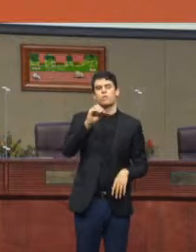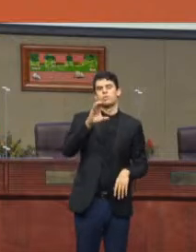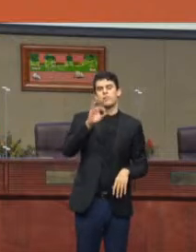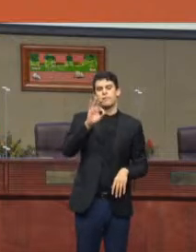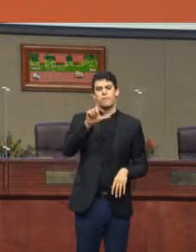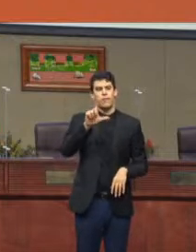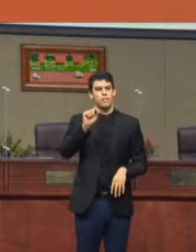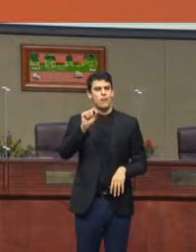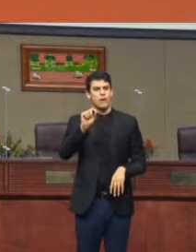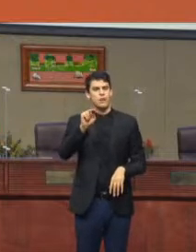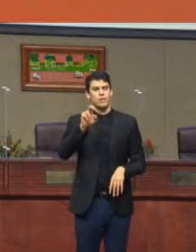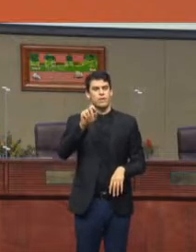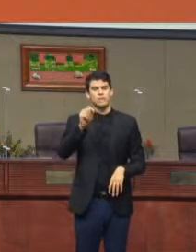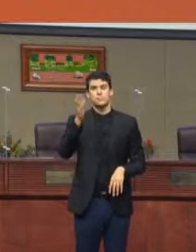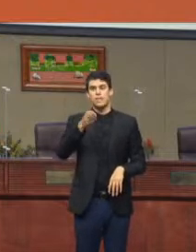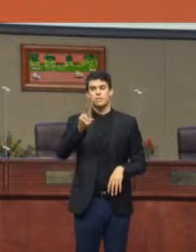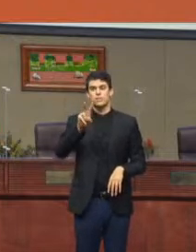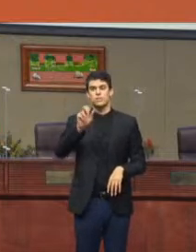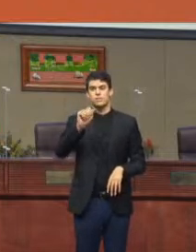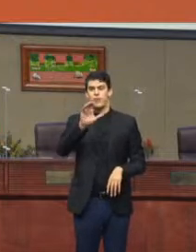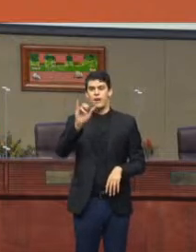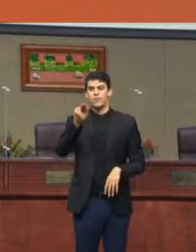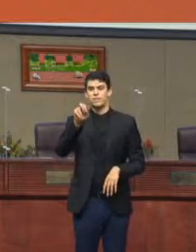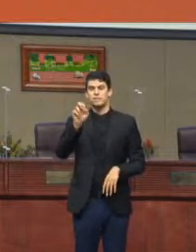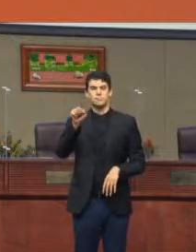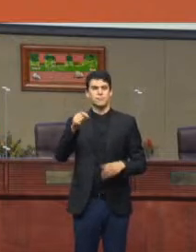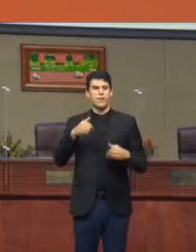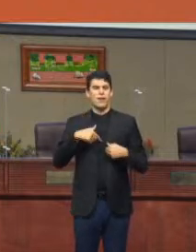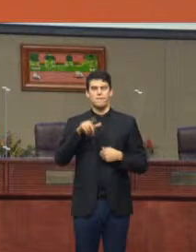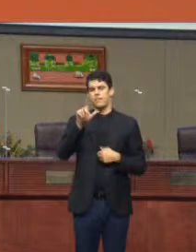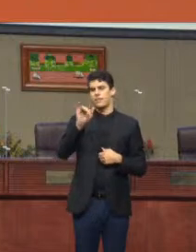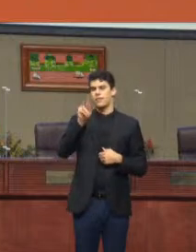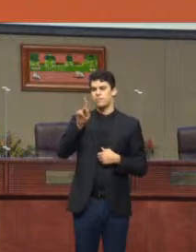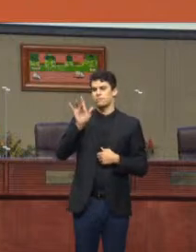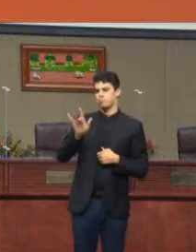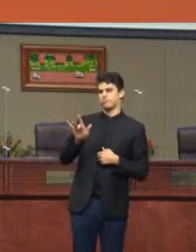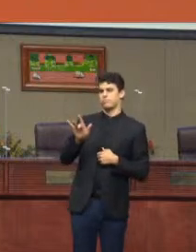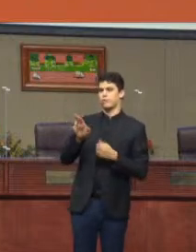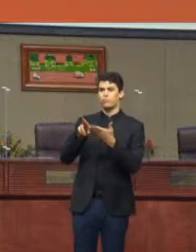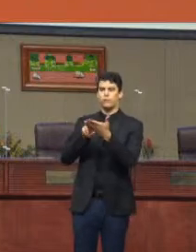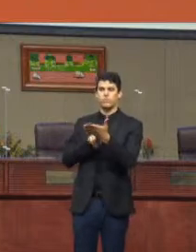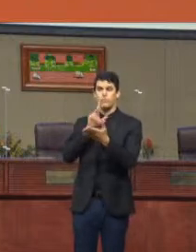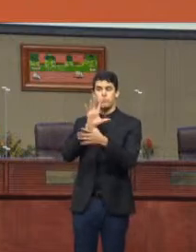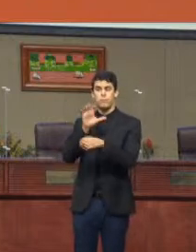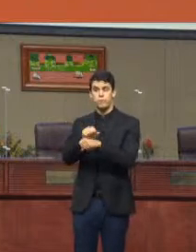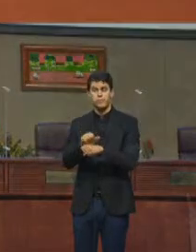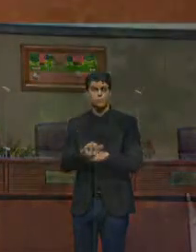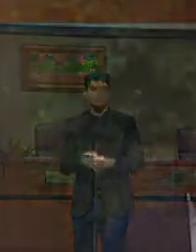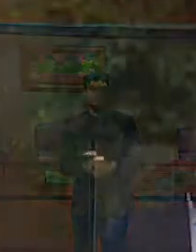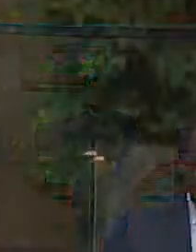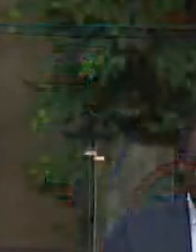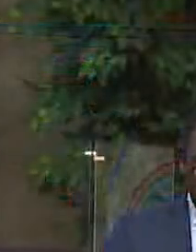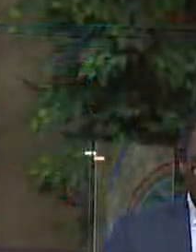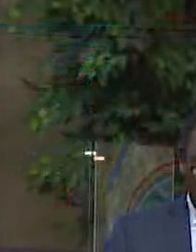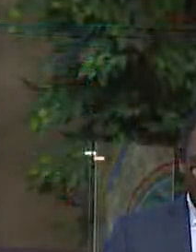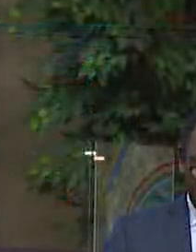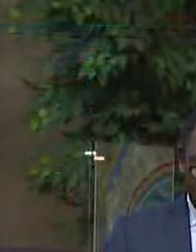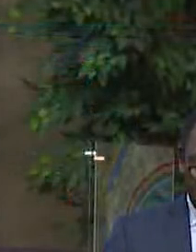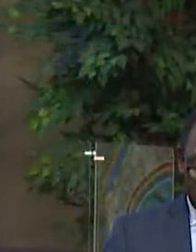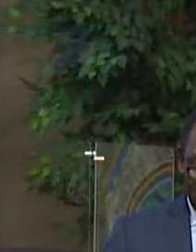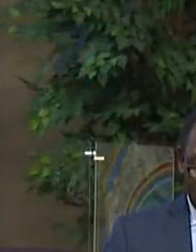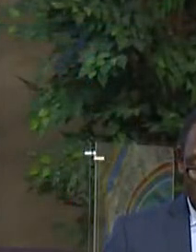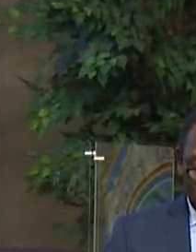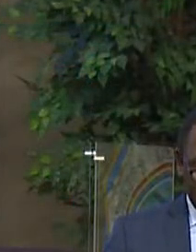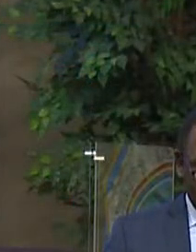ocfl.net/vaccine to find a link to make an appointment. As I mentioned, the FEMA